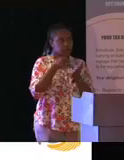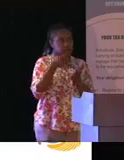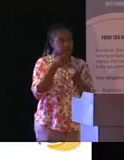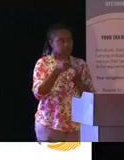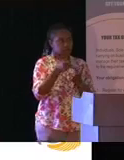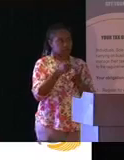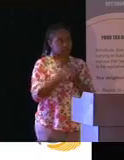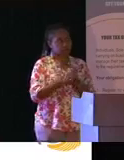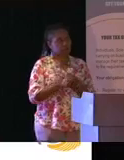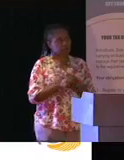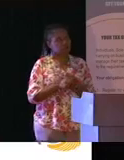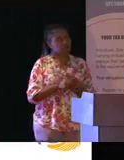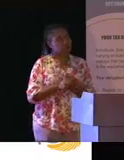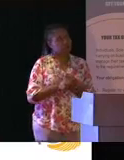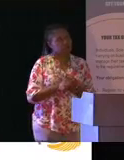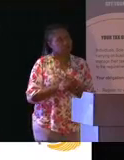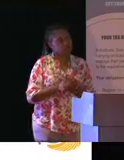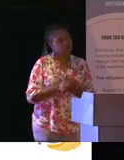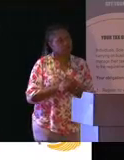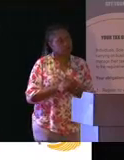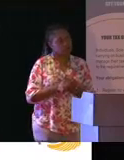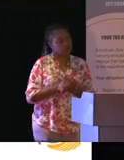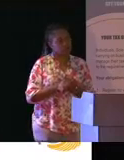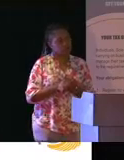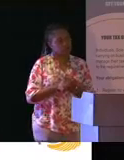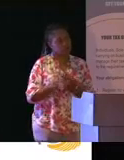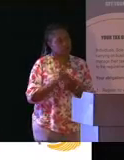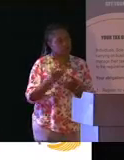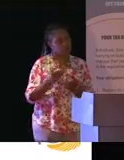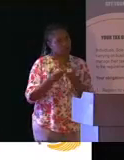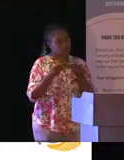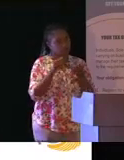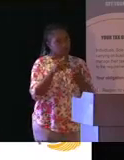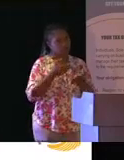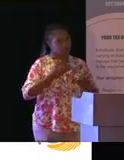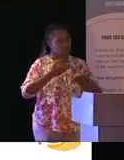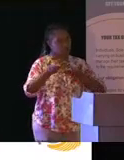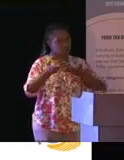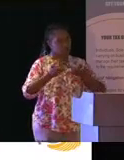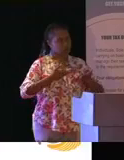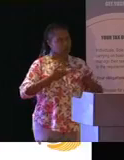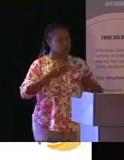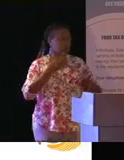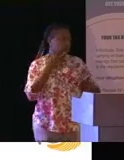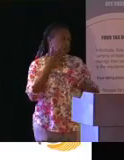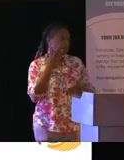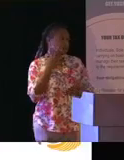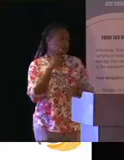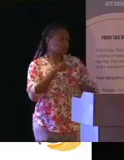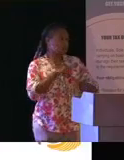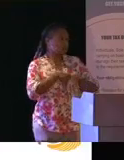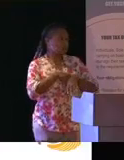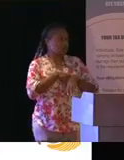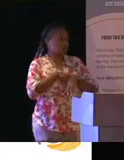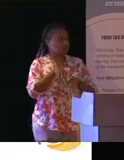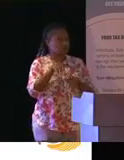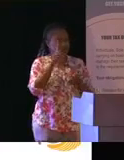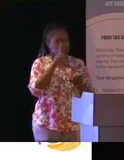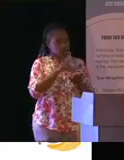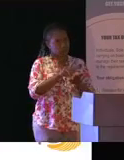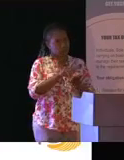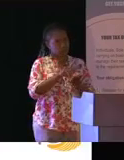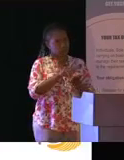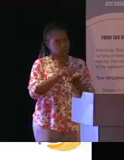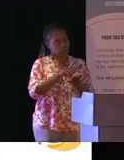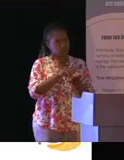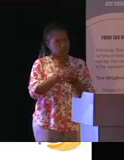payment services to our taxpayers, so that when due dates fall, which you've already known about them during the course of